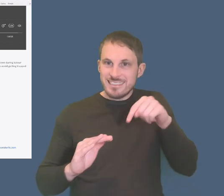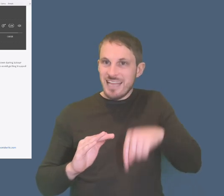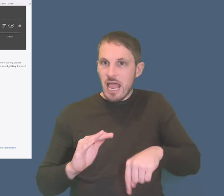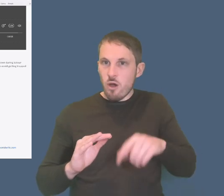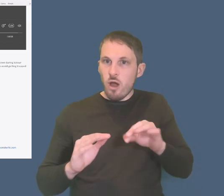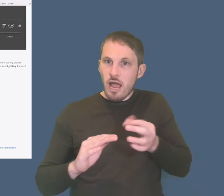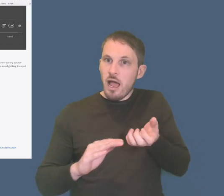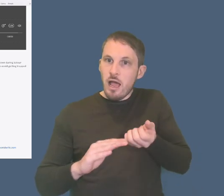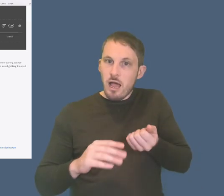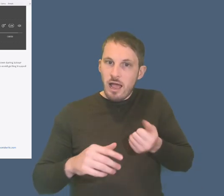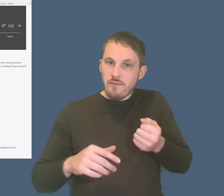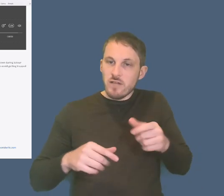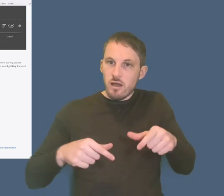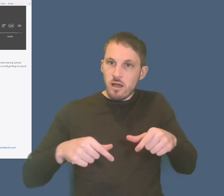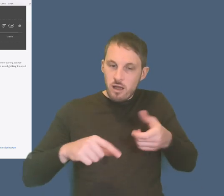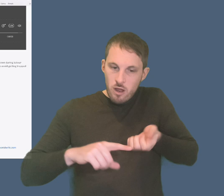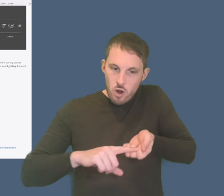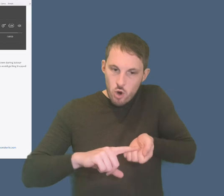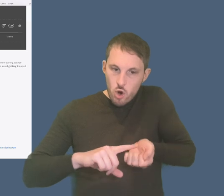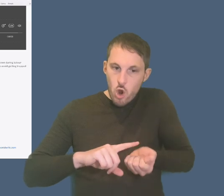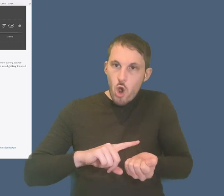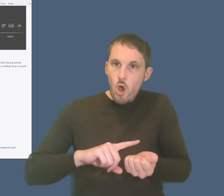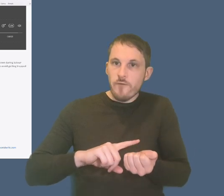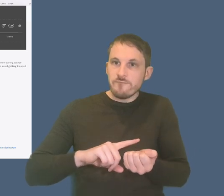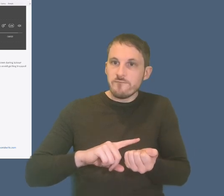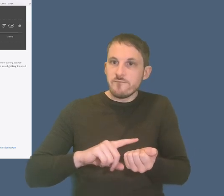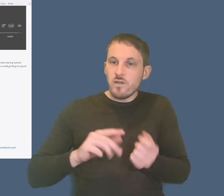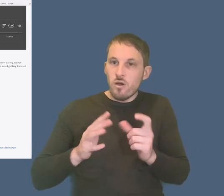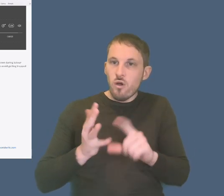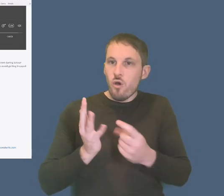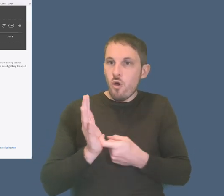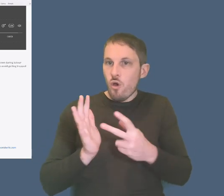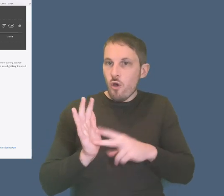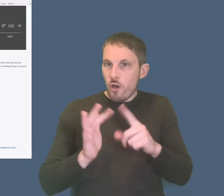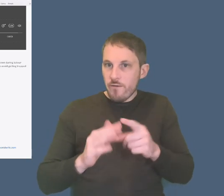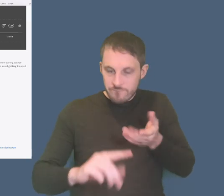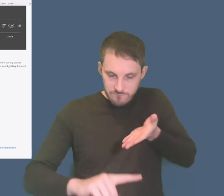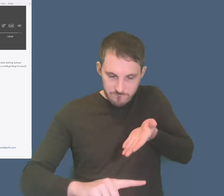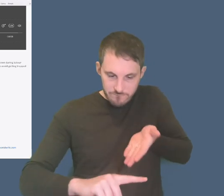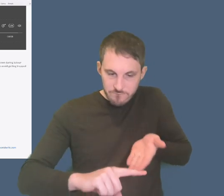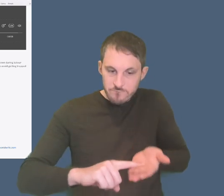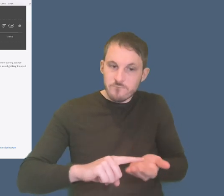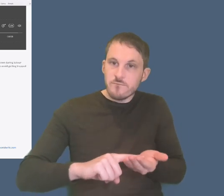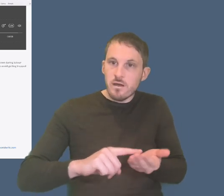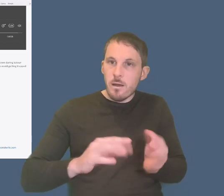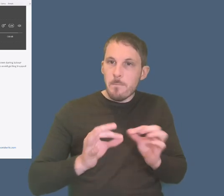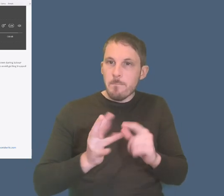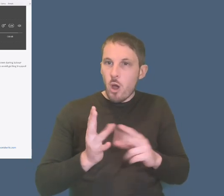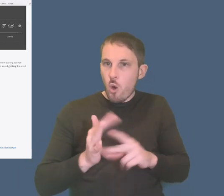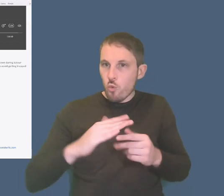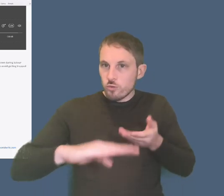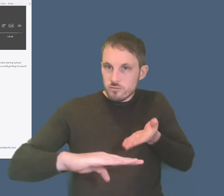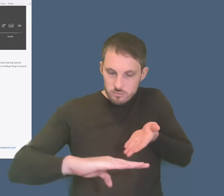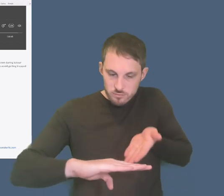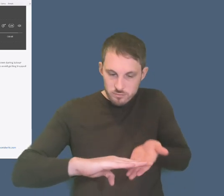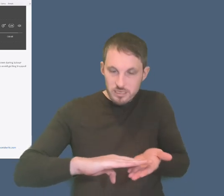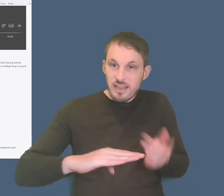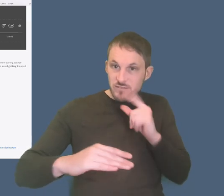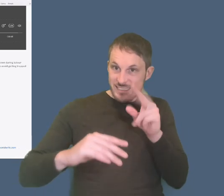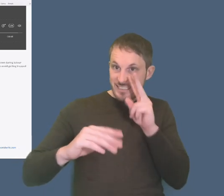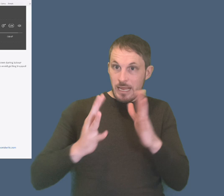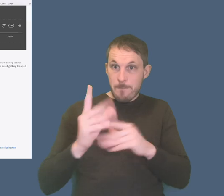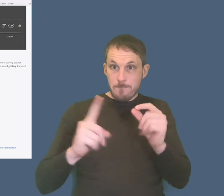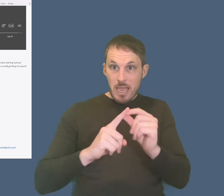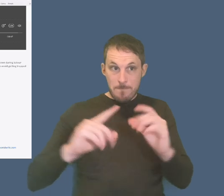curve forwards in a circular motion towards your pubic bone. So if you were to map how a baby moves down and out of your